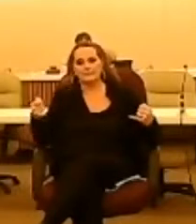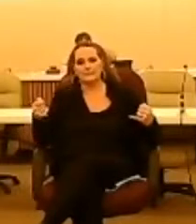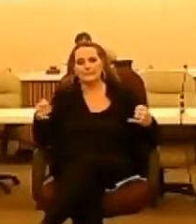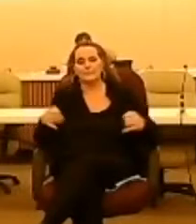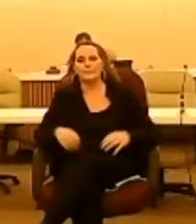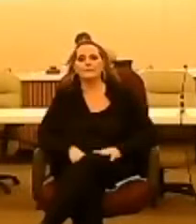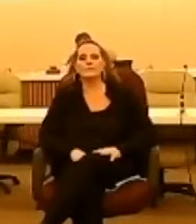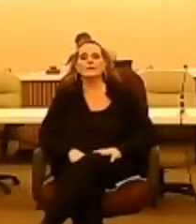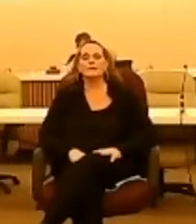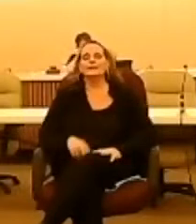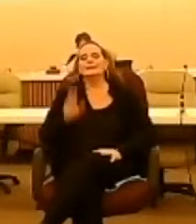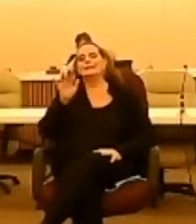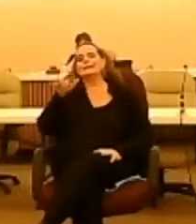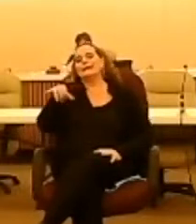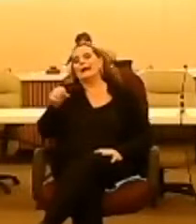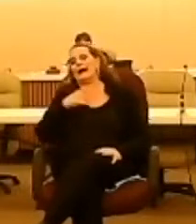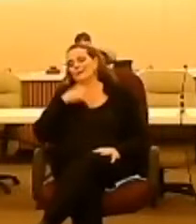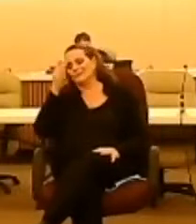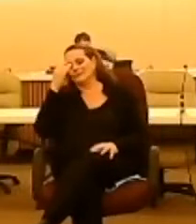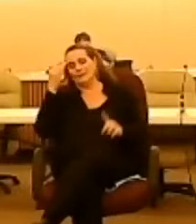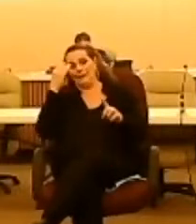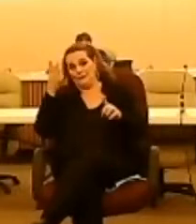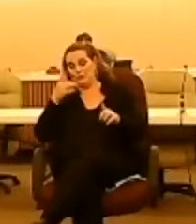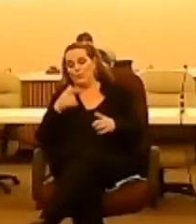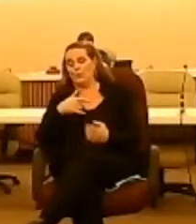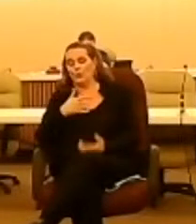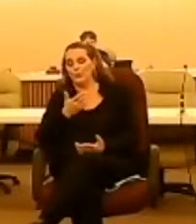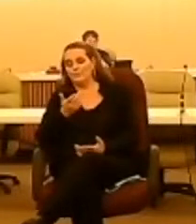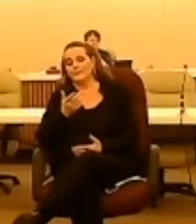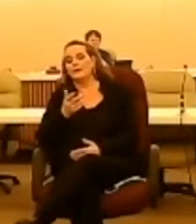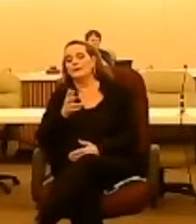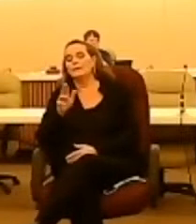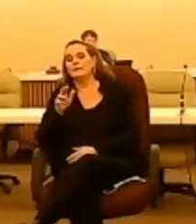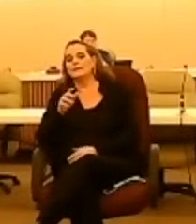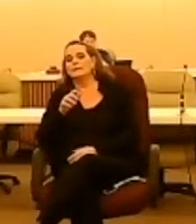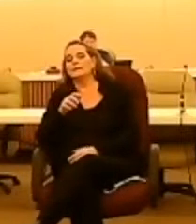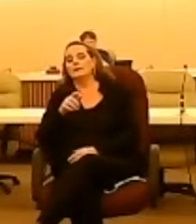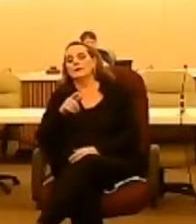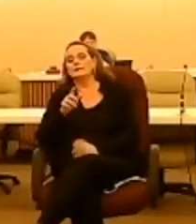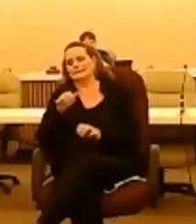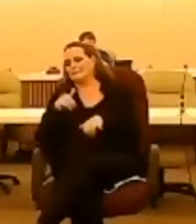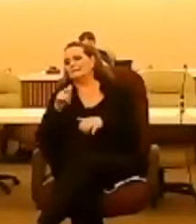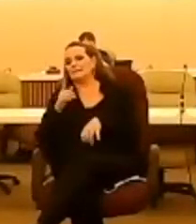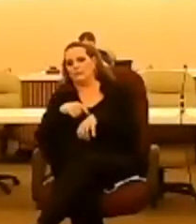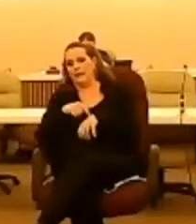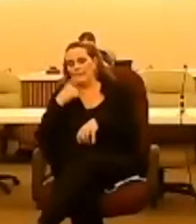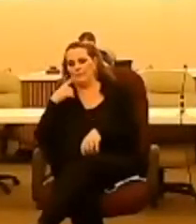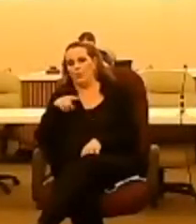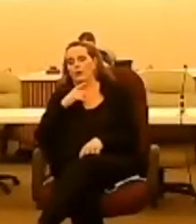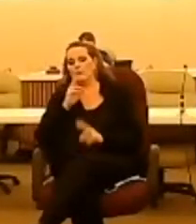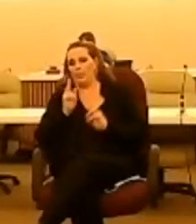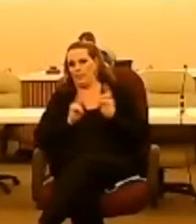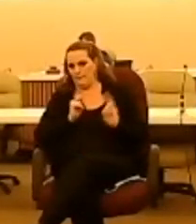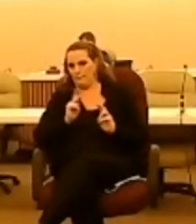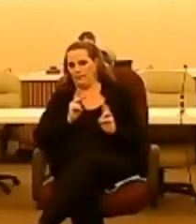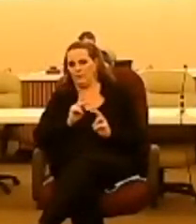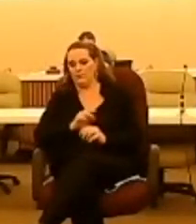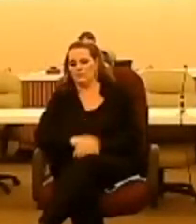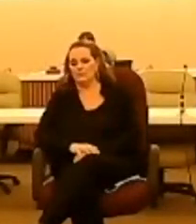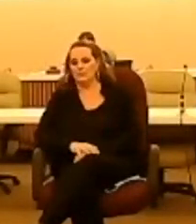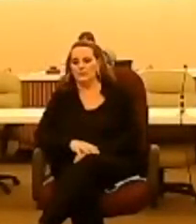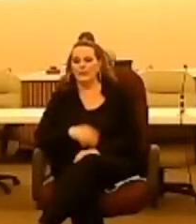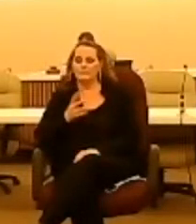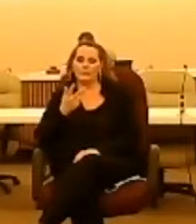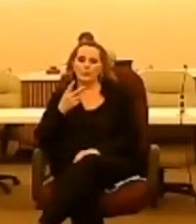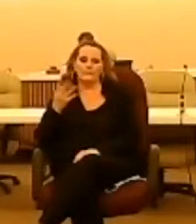Yeah, I was going to just add, Mr. Supervisor, that yes, there is certainly still time for those residents. I mean, out of the 3 of the 4 residents